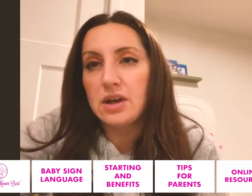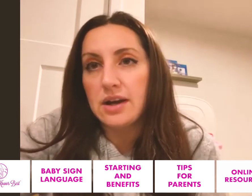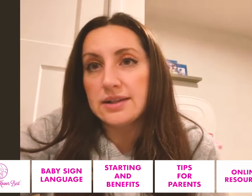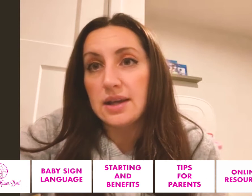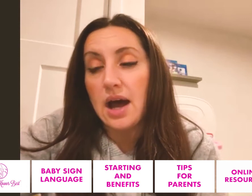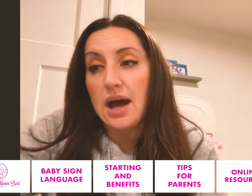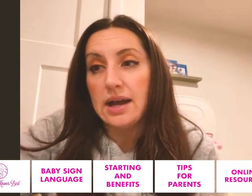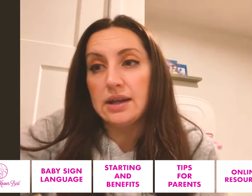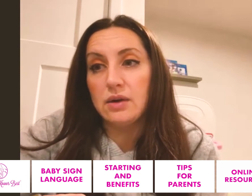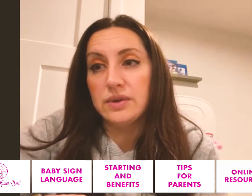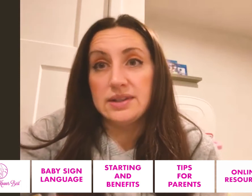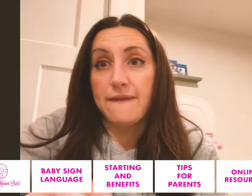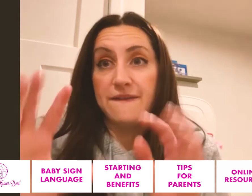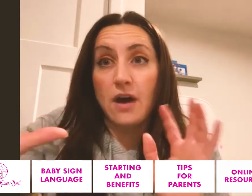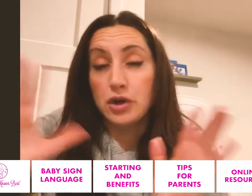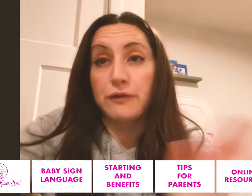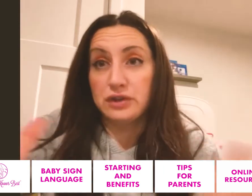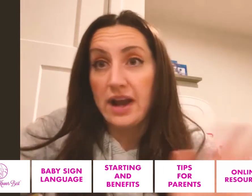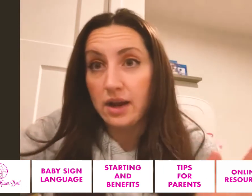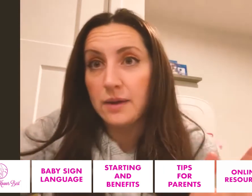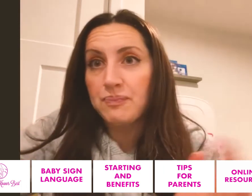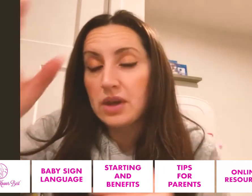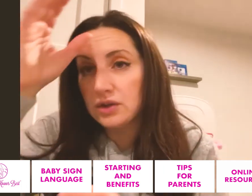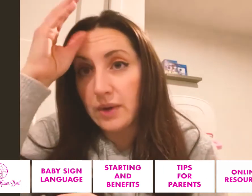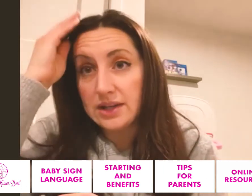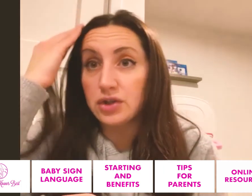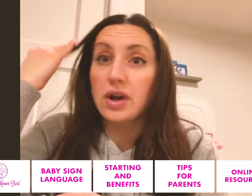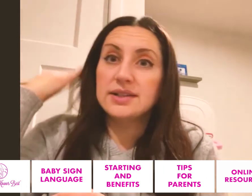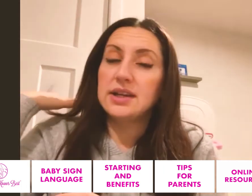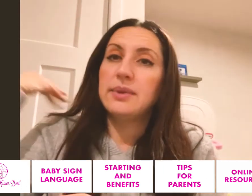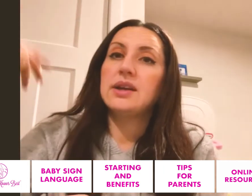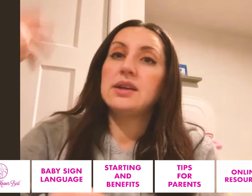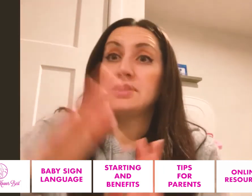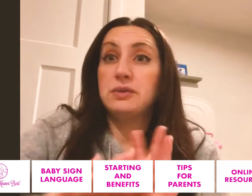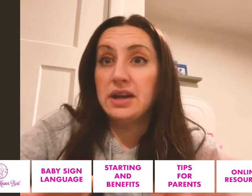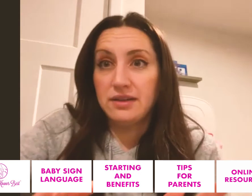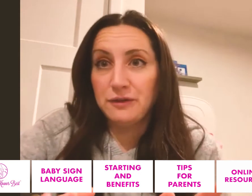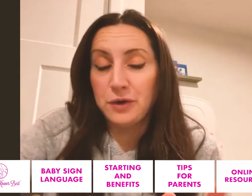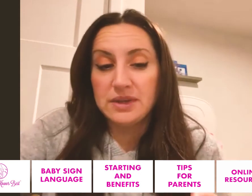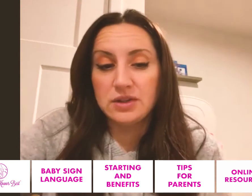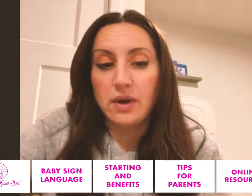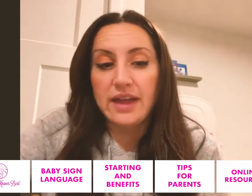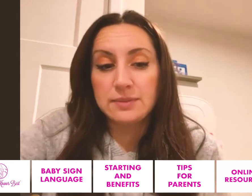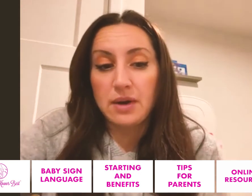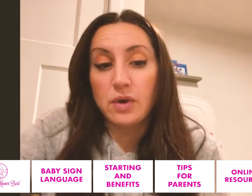because I was a nervous wreck. So I didn't trust anybody to do anything for me. So that's one of the